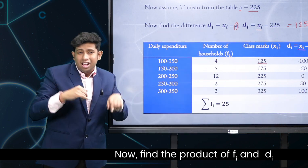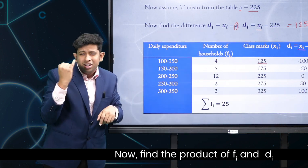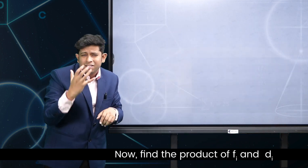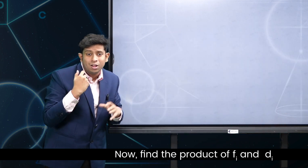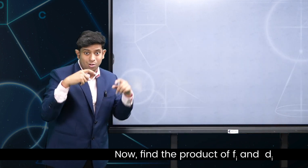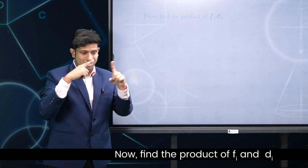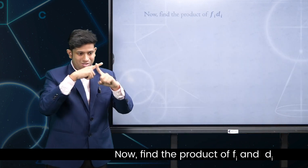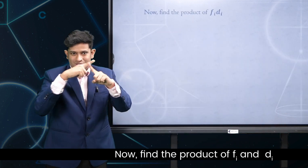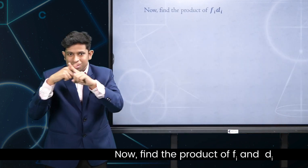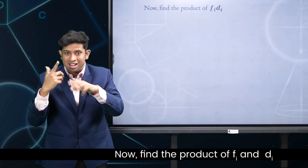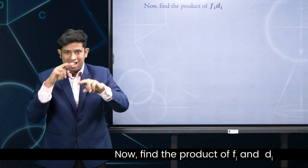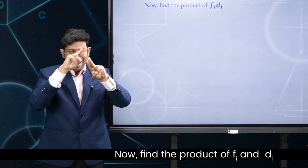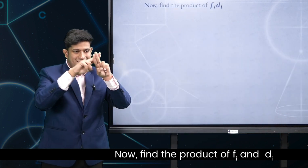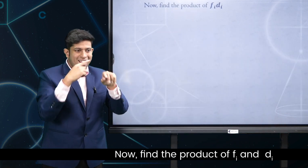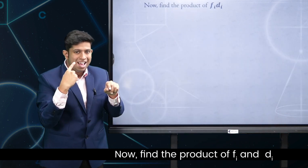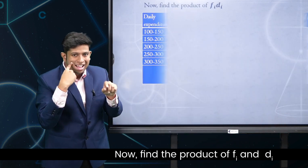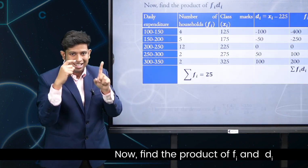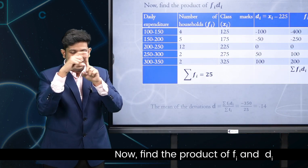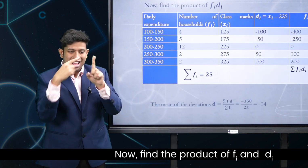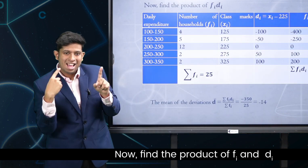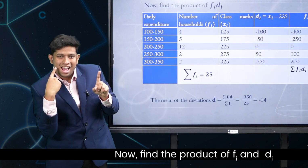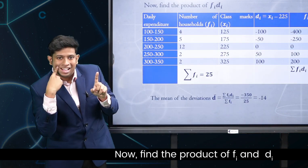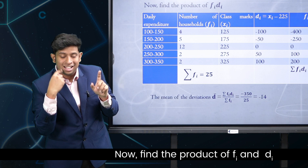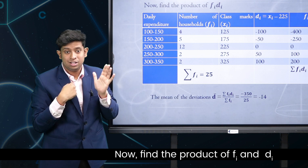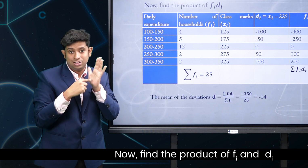Now find the product of fi and di.